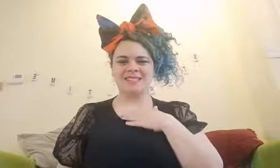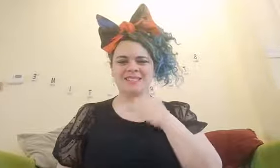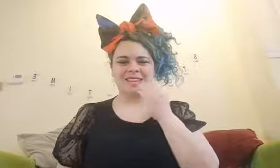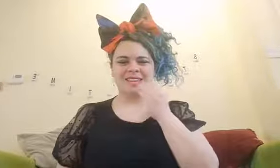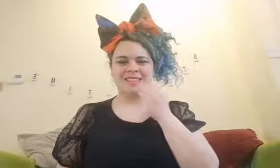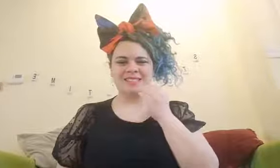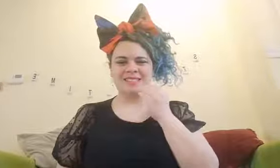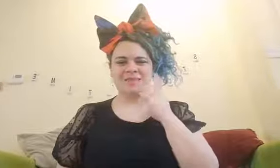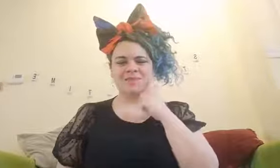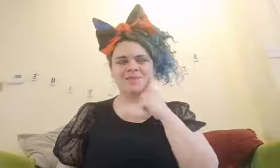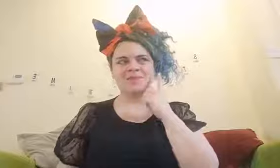to eat?